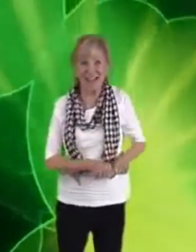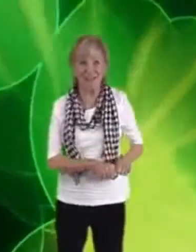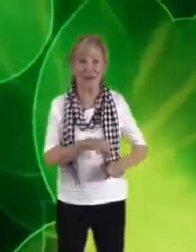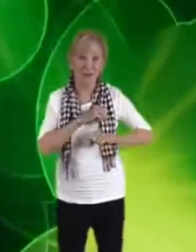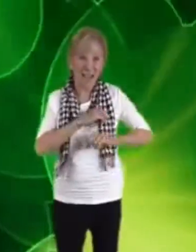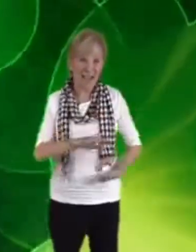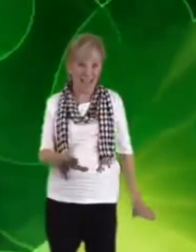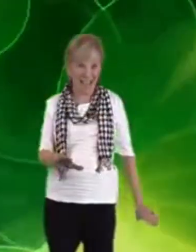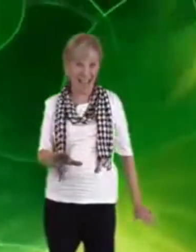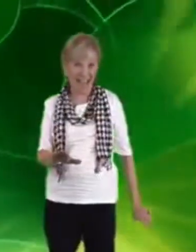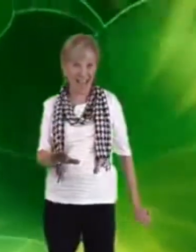Yeah!